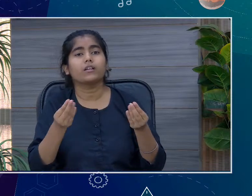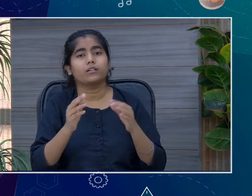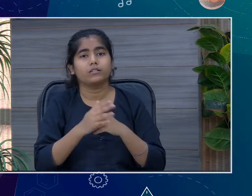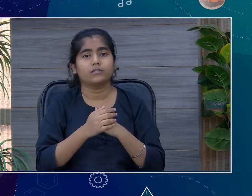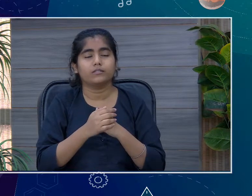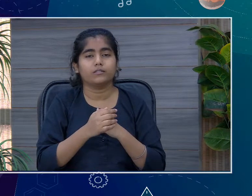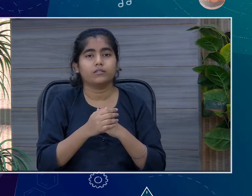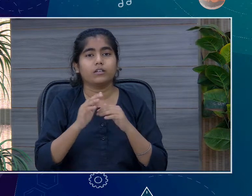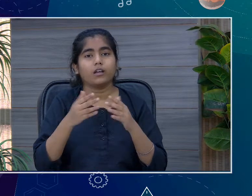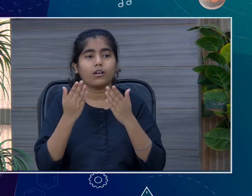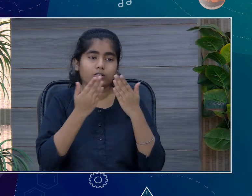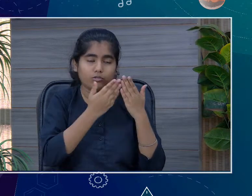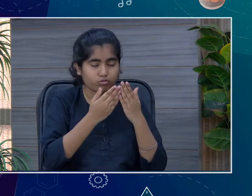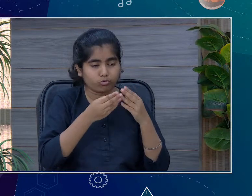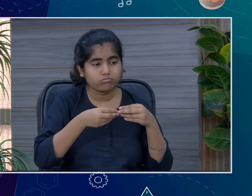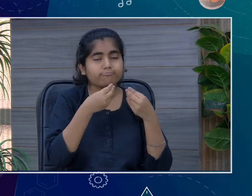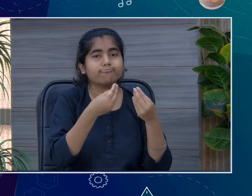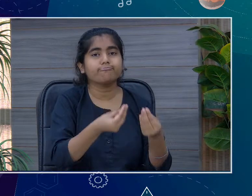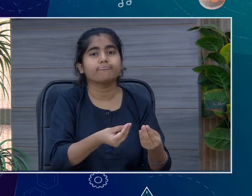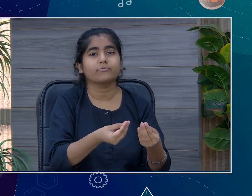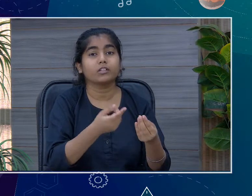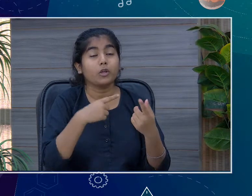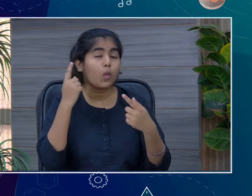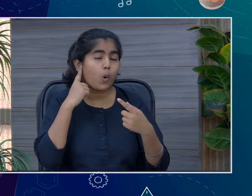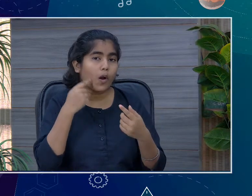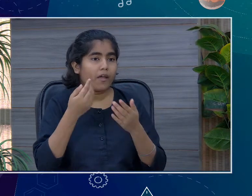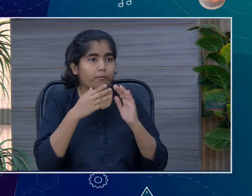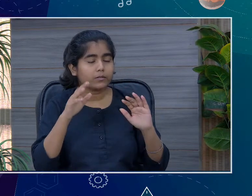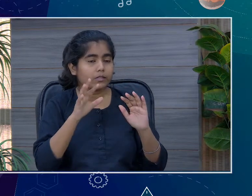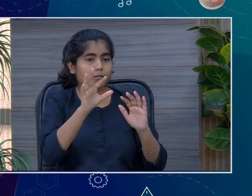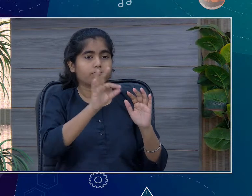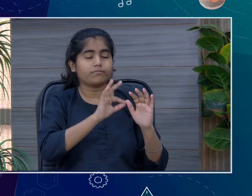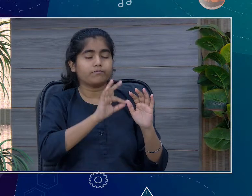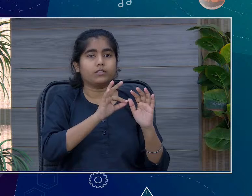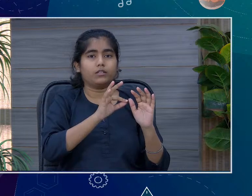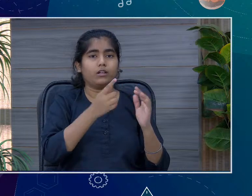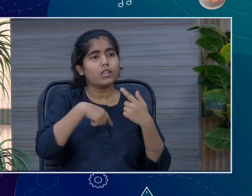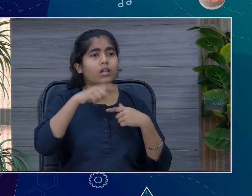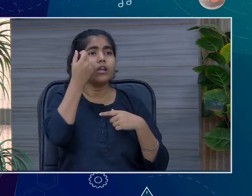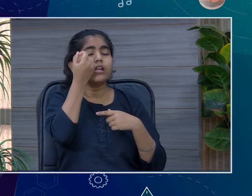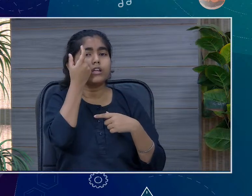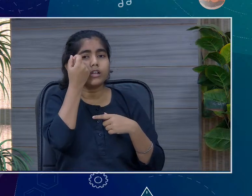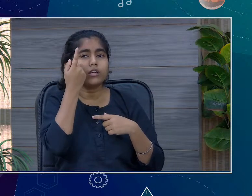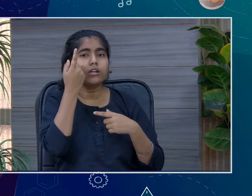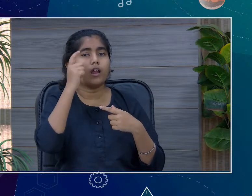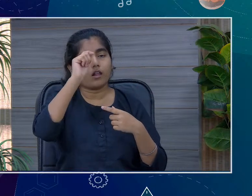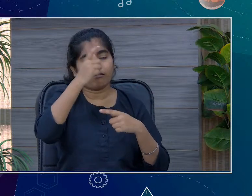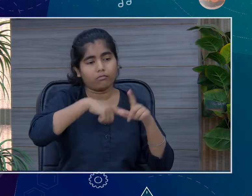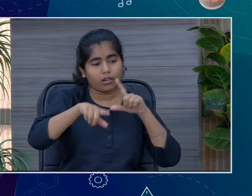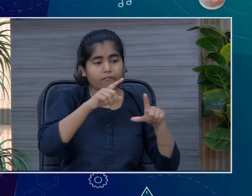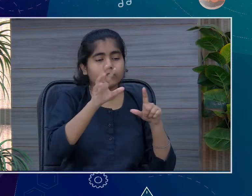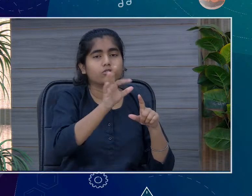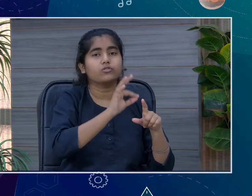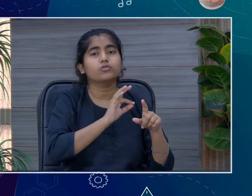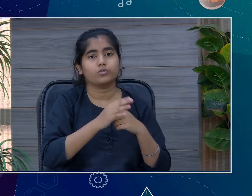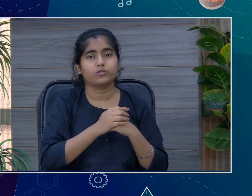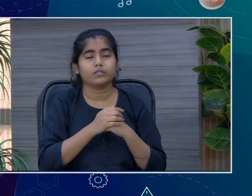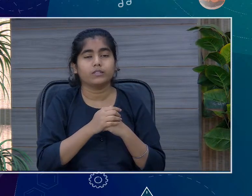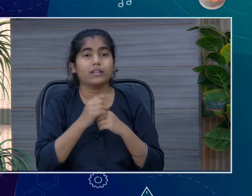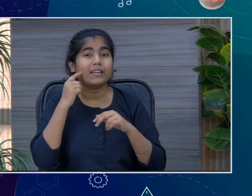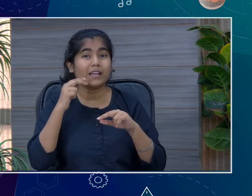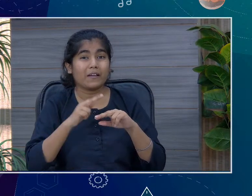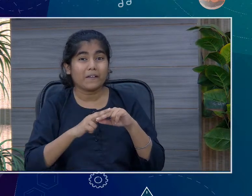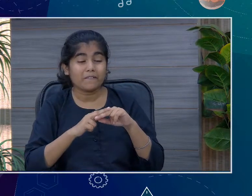take it to the school, deaf children immediately pick up the understanding of the story, because in the absence